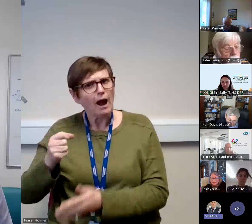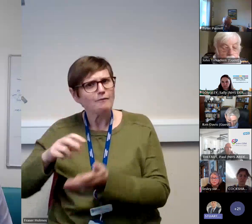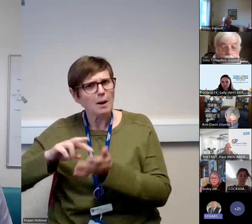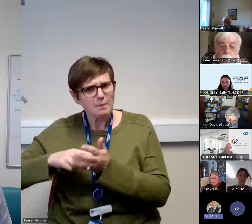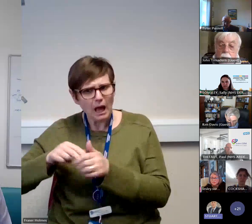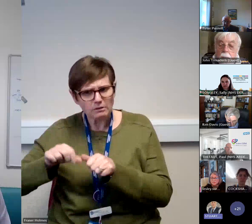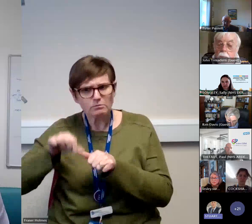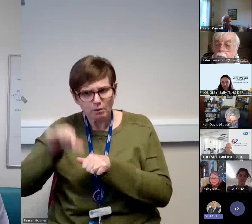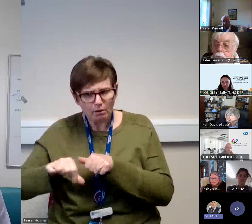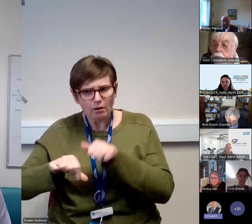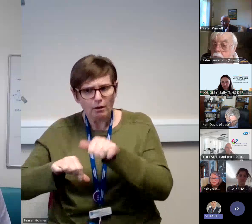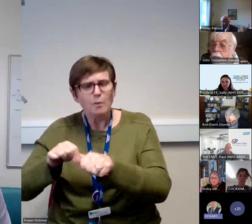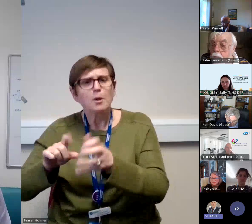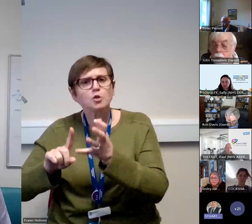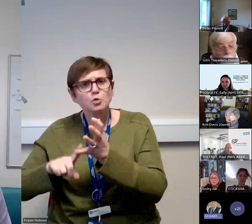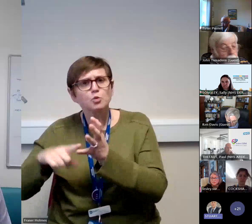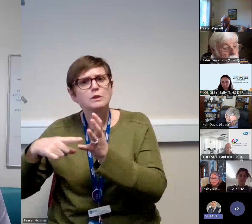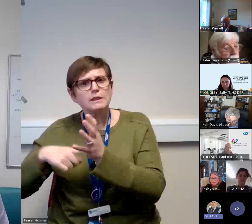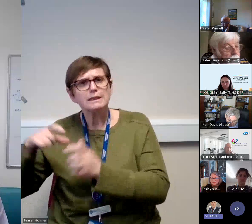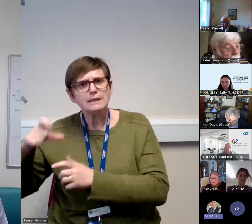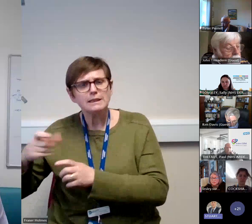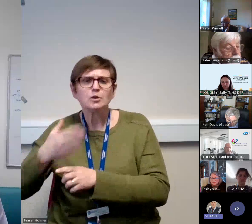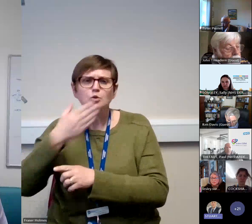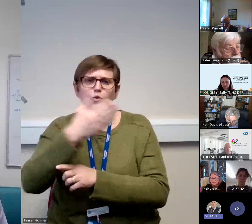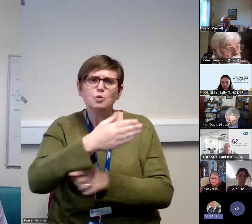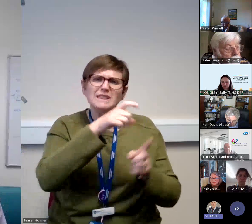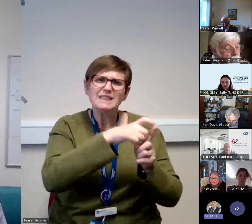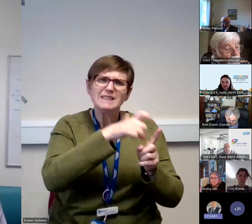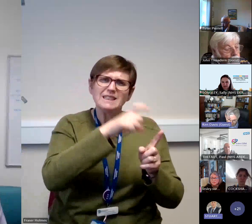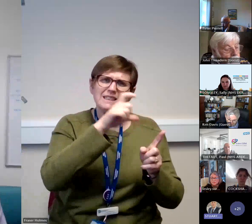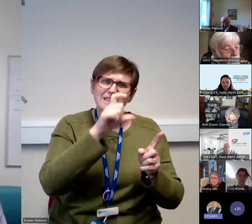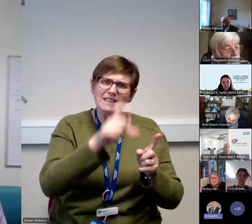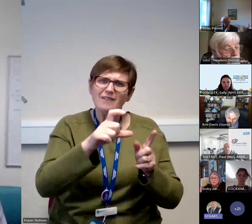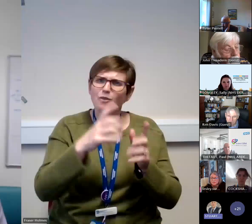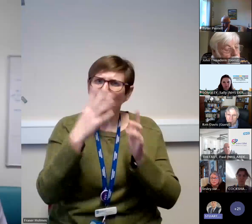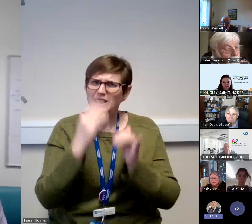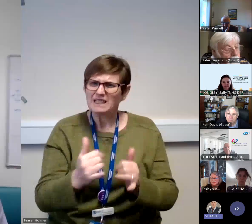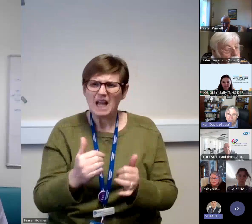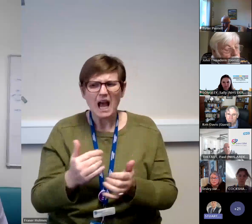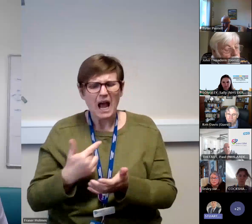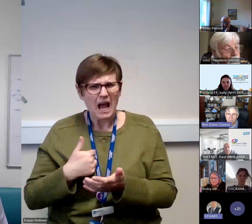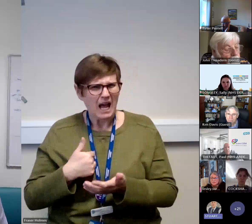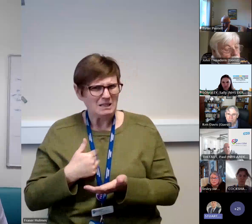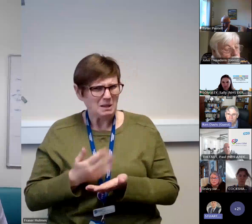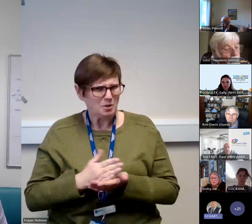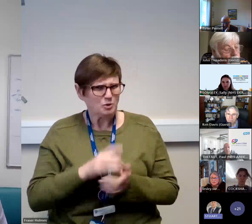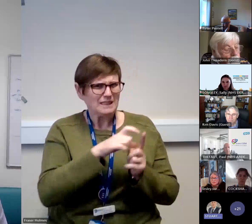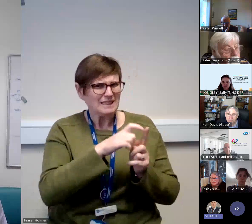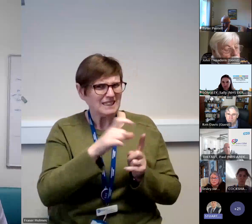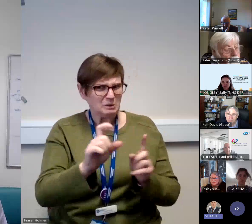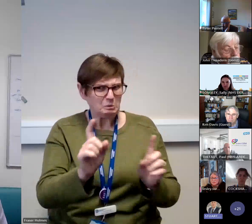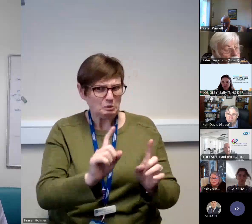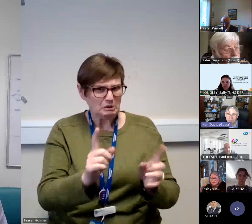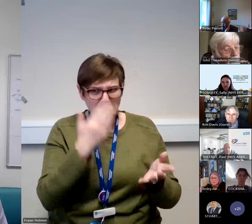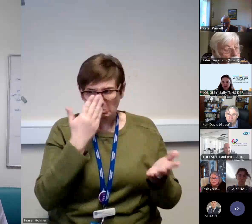from UTC to the DCC for tests? I'm not sure what the DCC is in this instance,